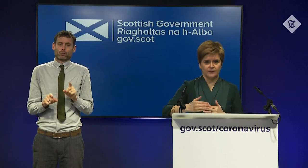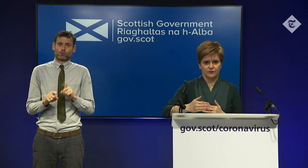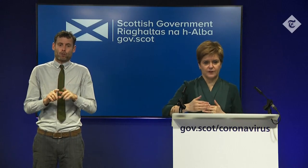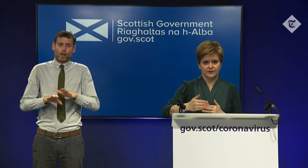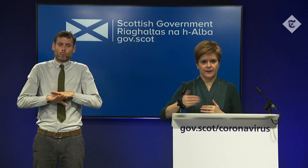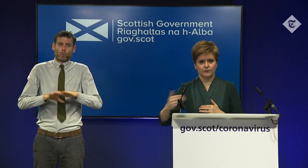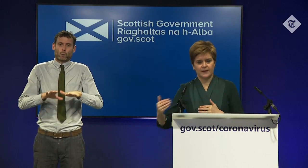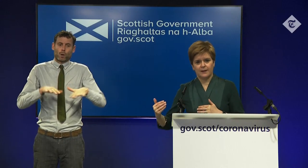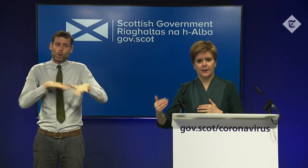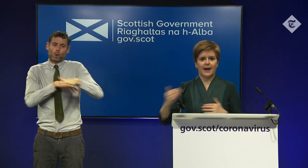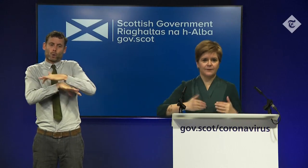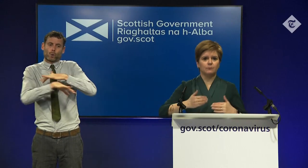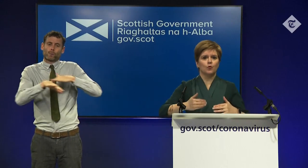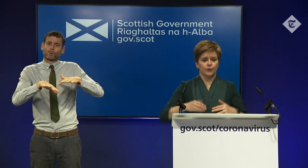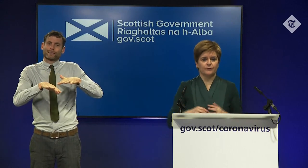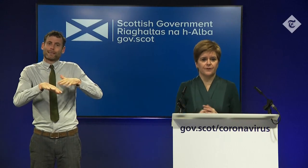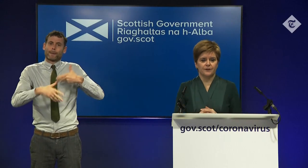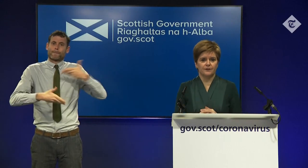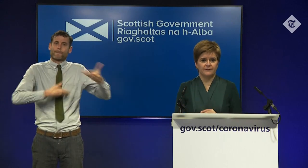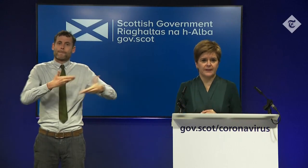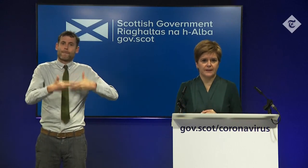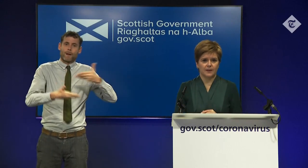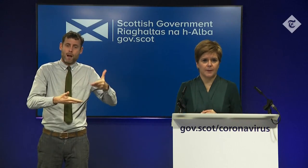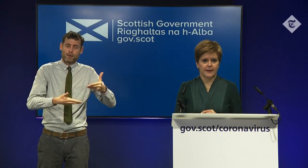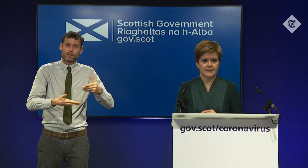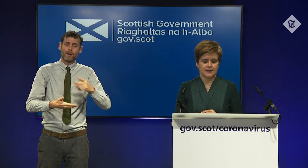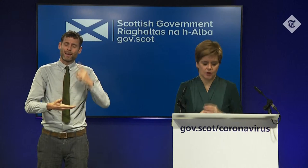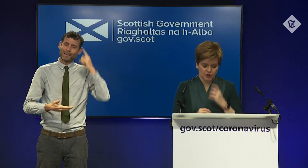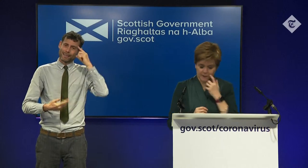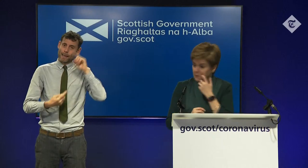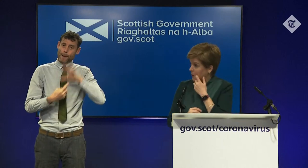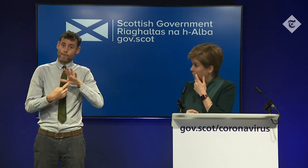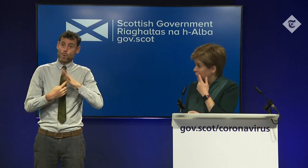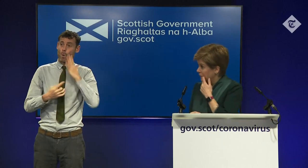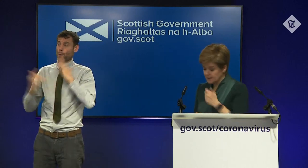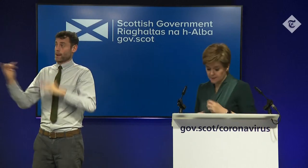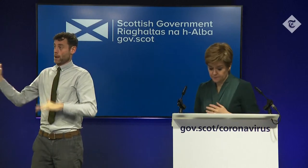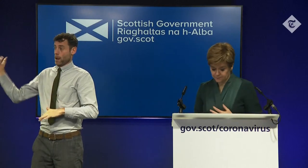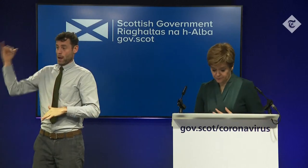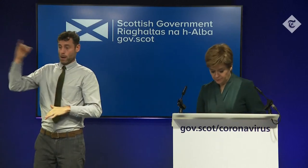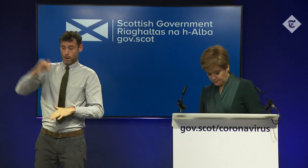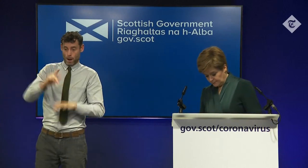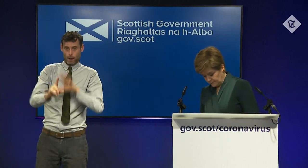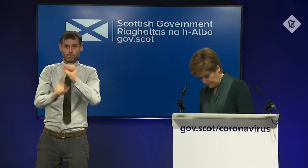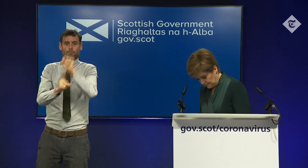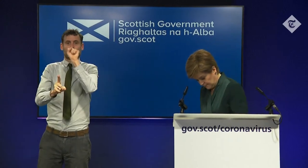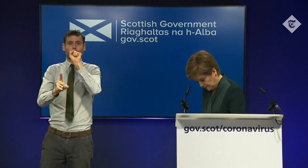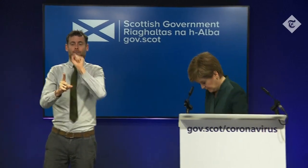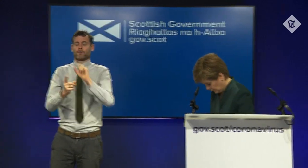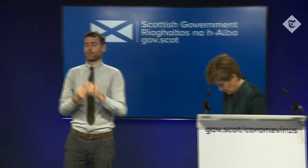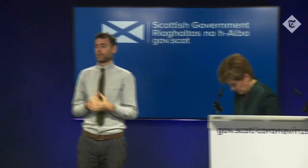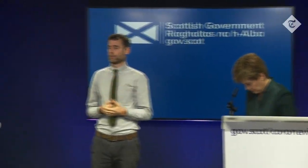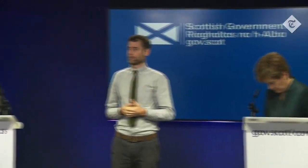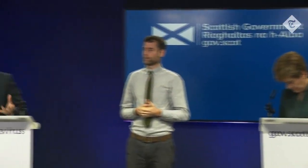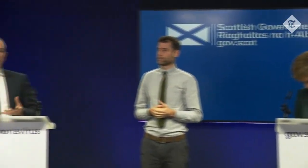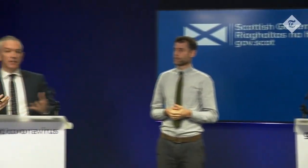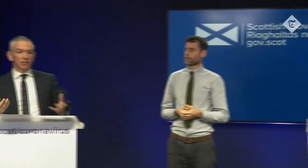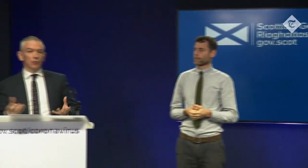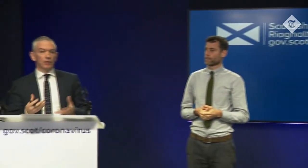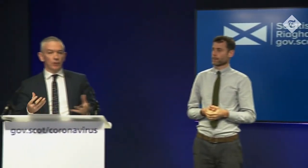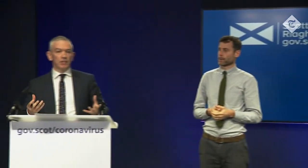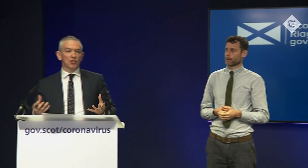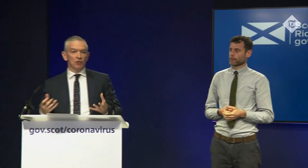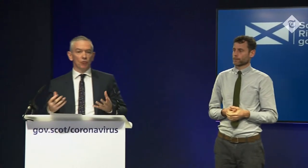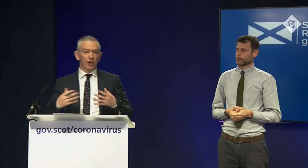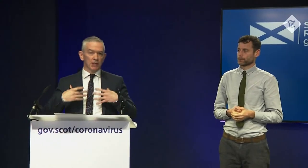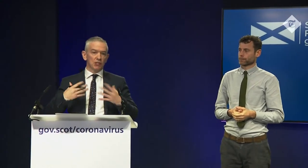that challenge for ourselves by having more of the variant coming into the country. Do you want to add anything? Simon, to give you an example of the kind of learning